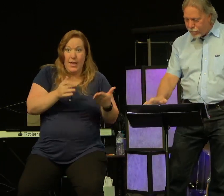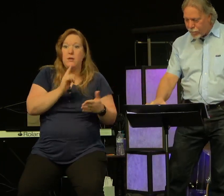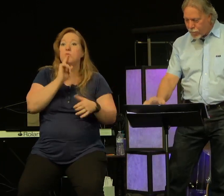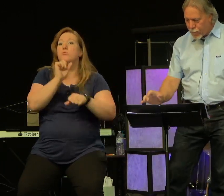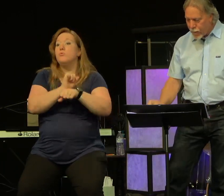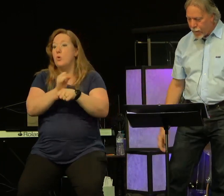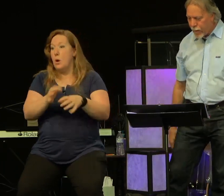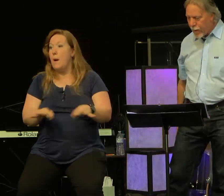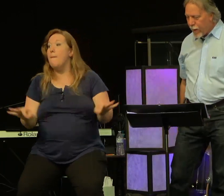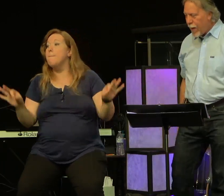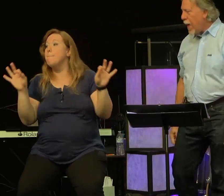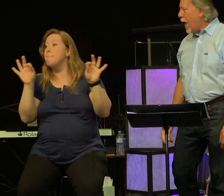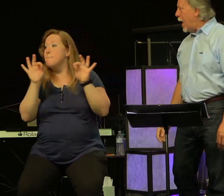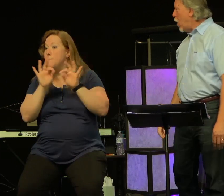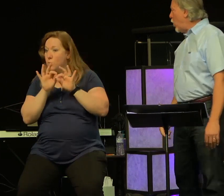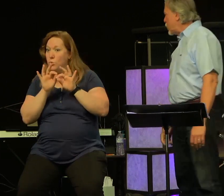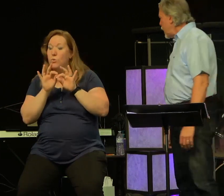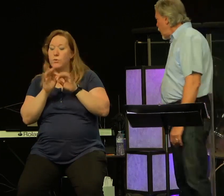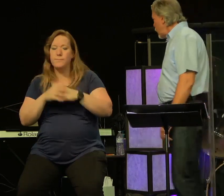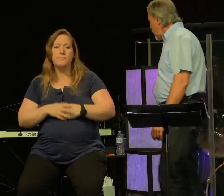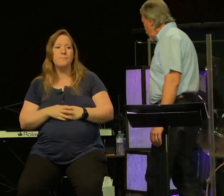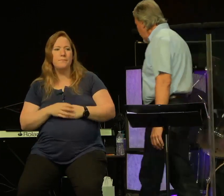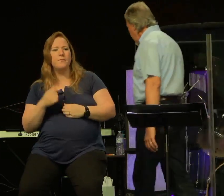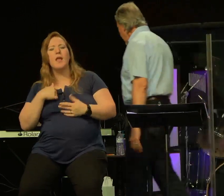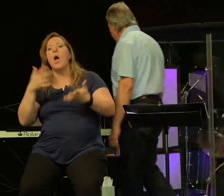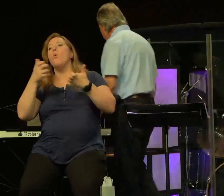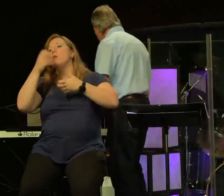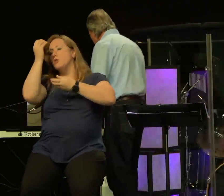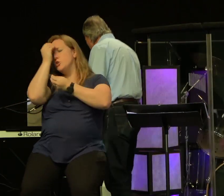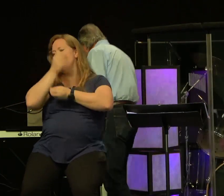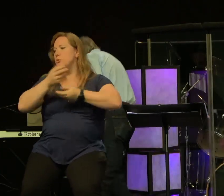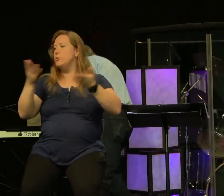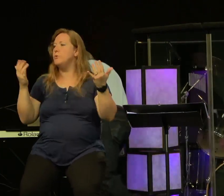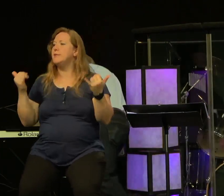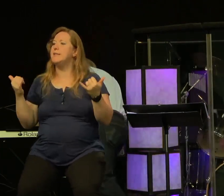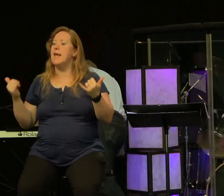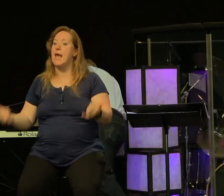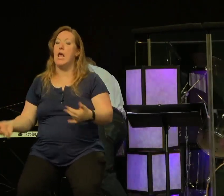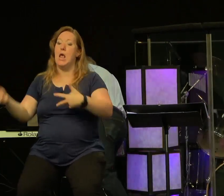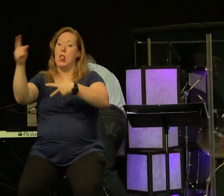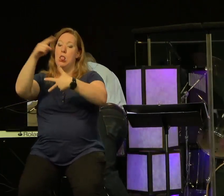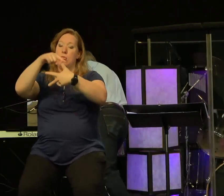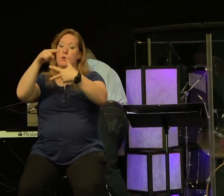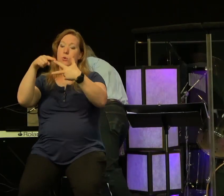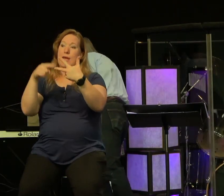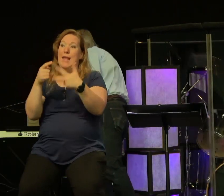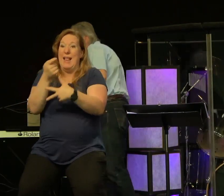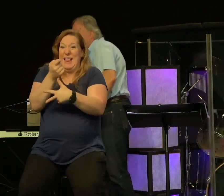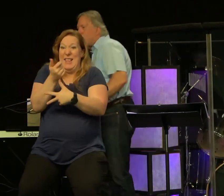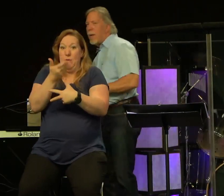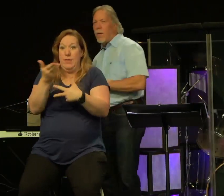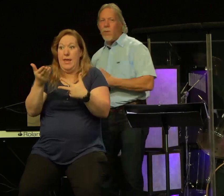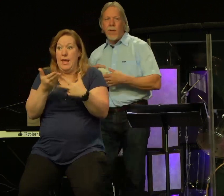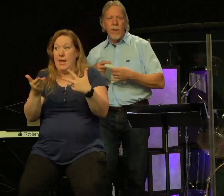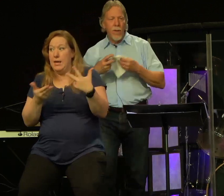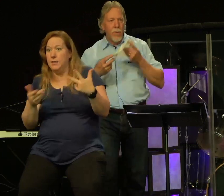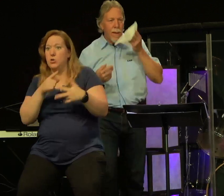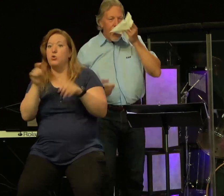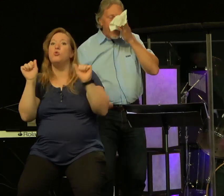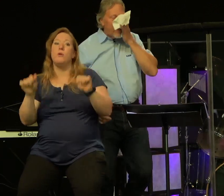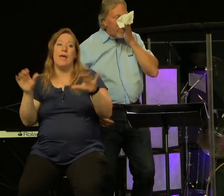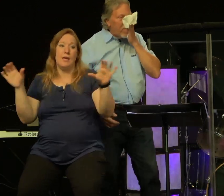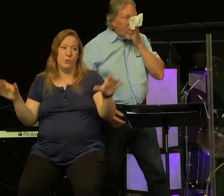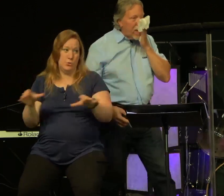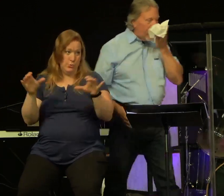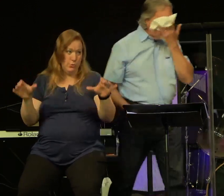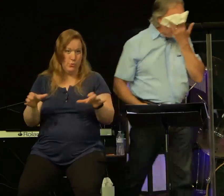important. And I want to share with you today three little things that you can do,